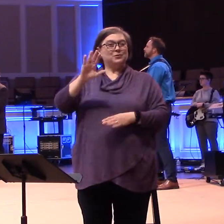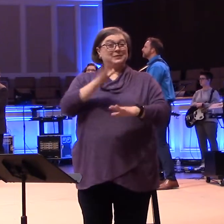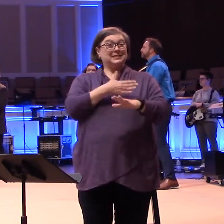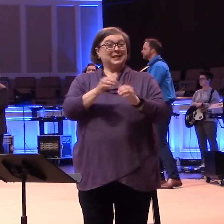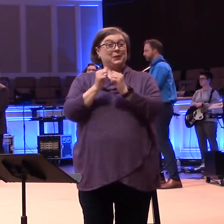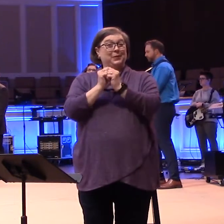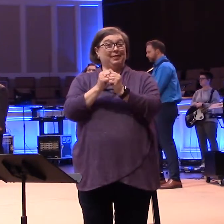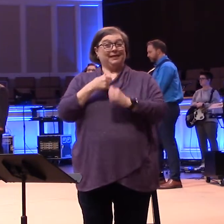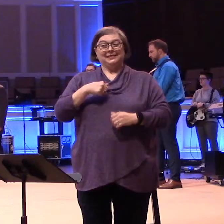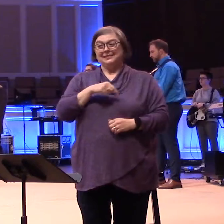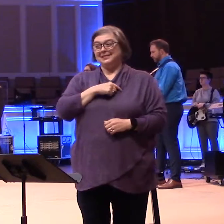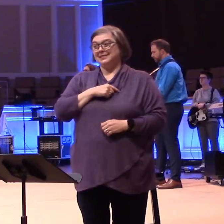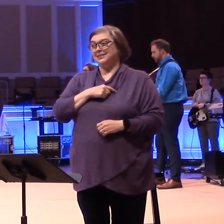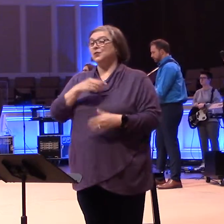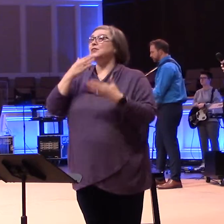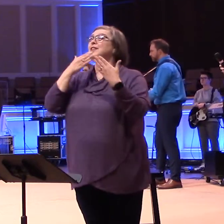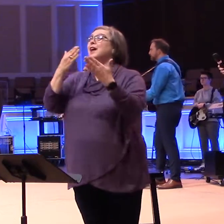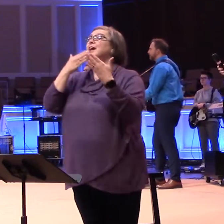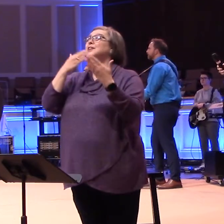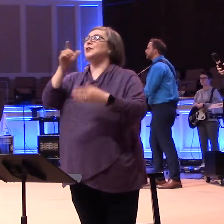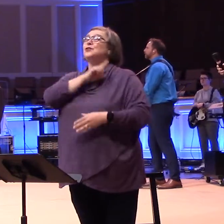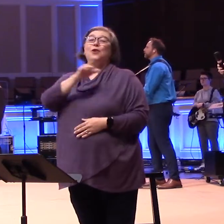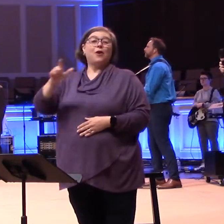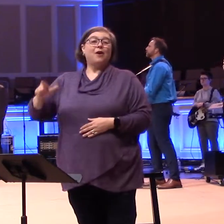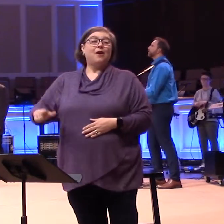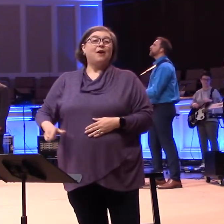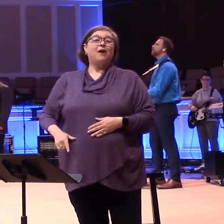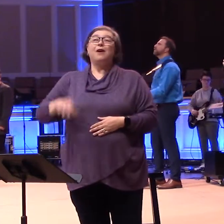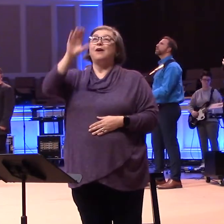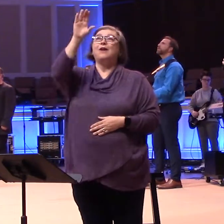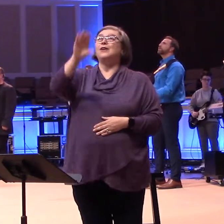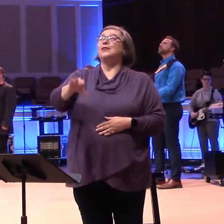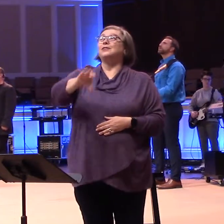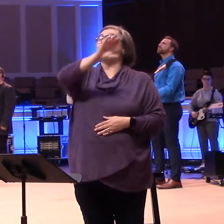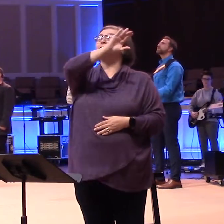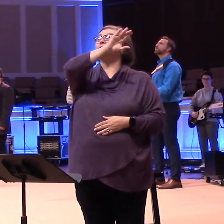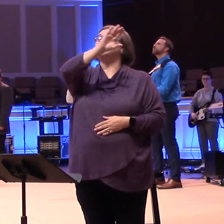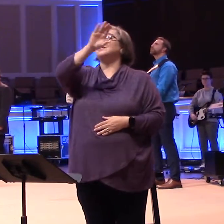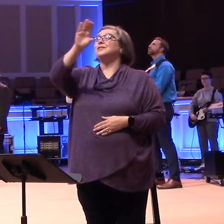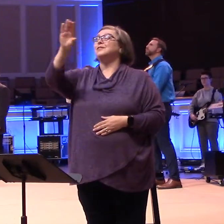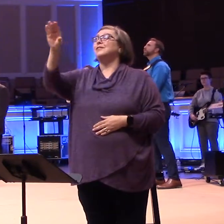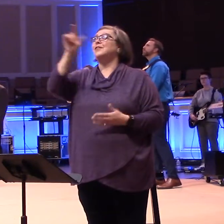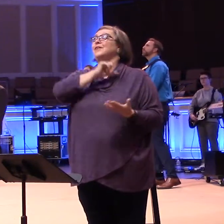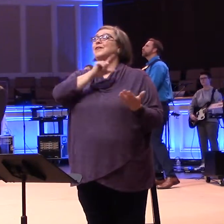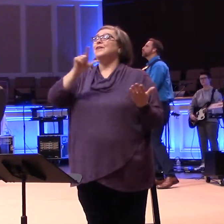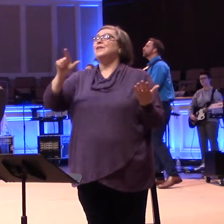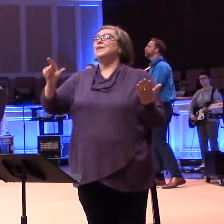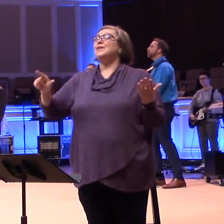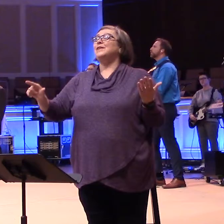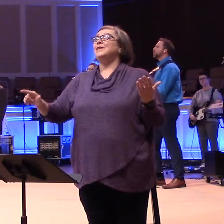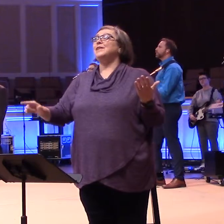along with us? Thank you for the cross,